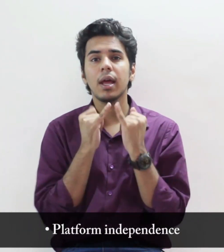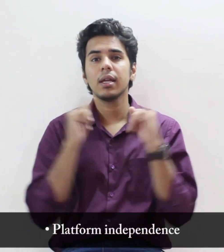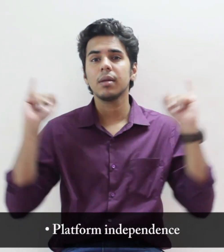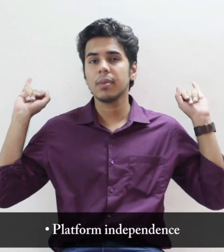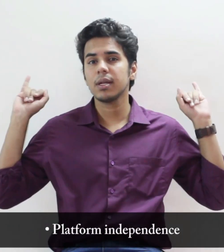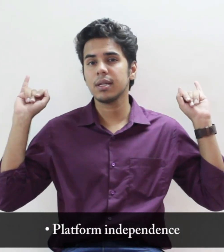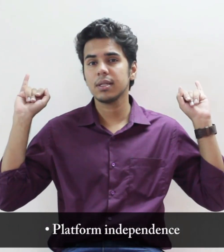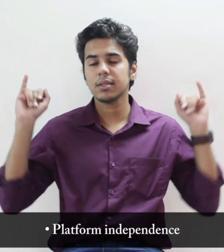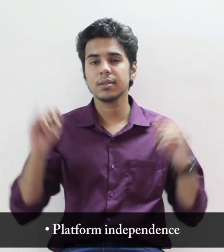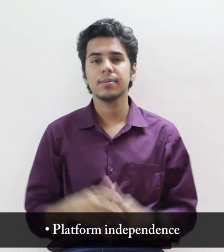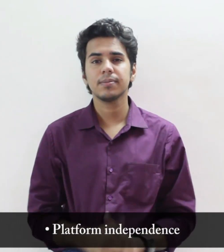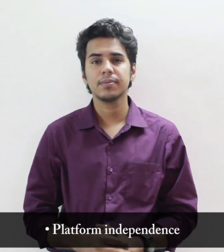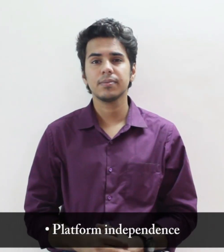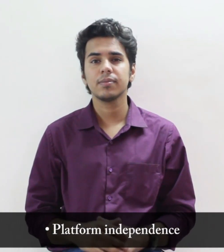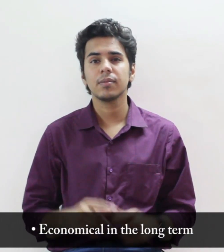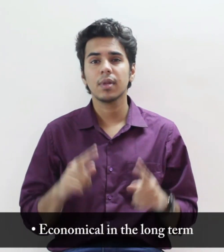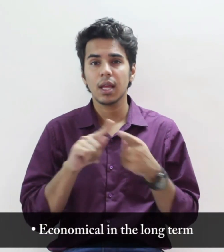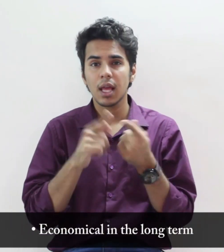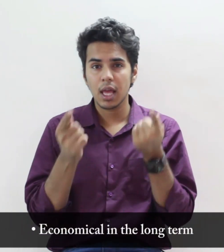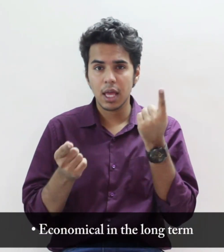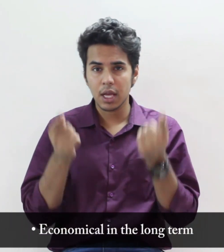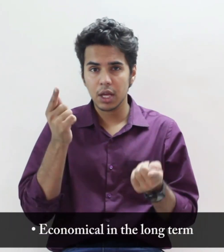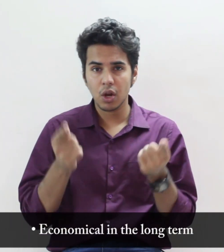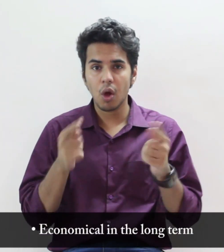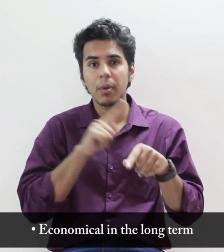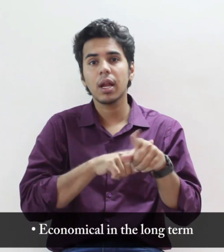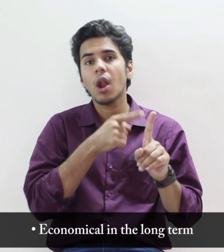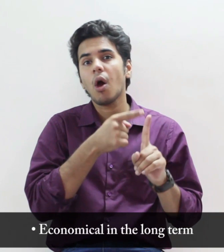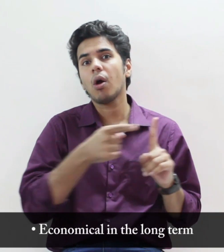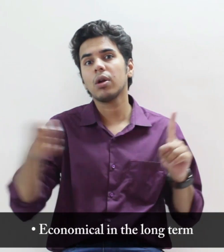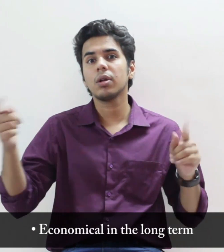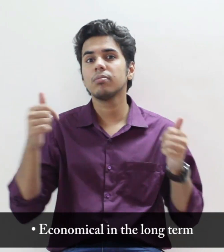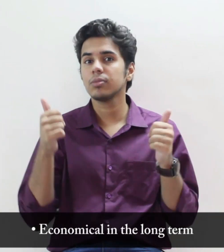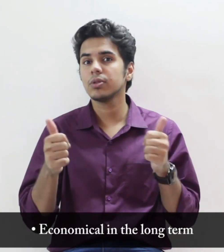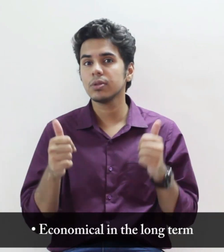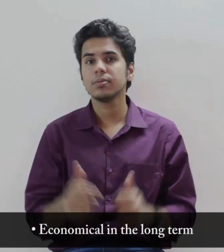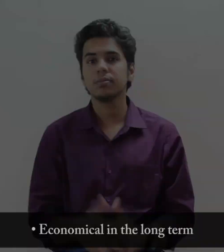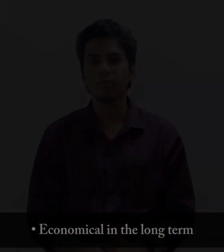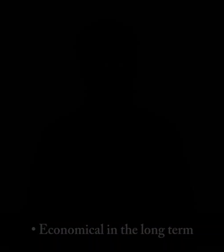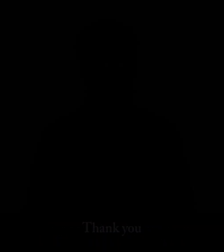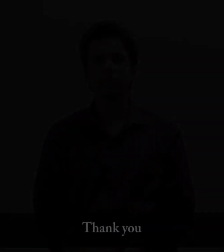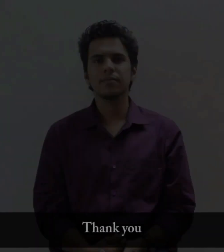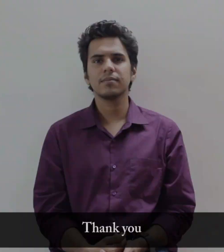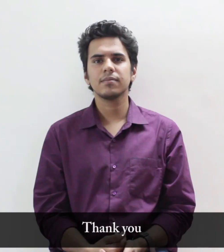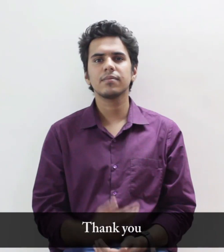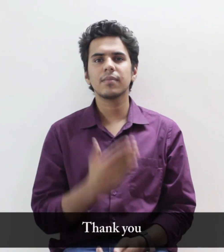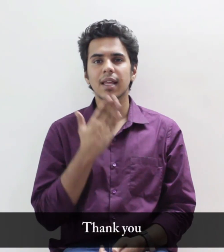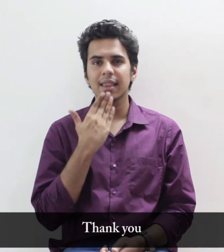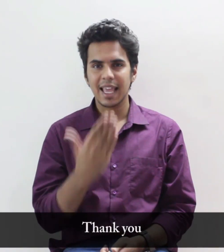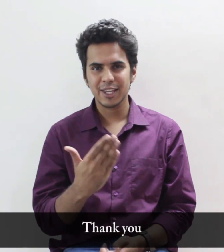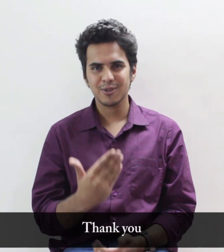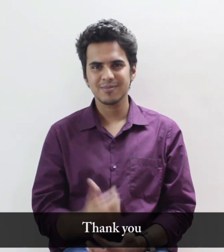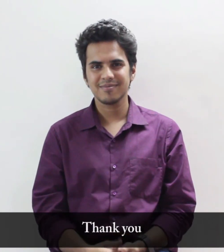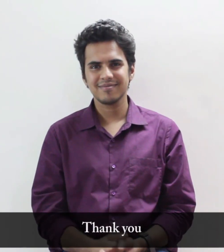platform independence, economical in the long term. Thank you.